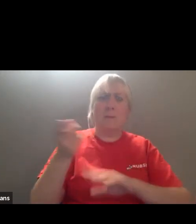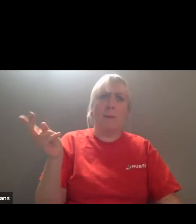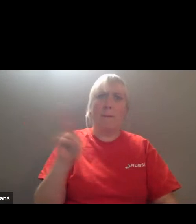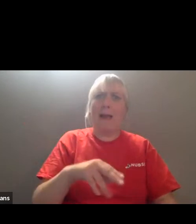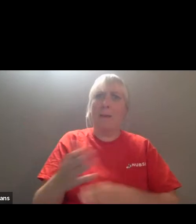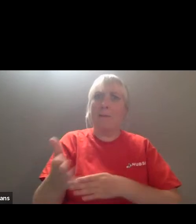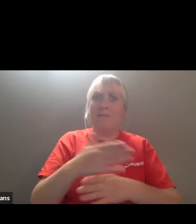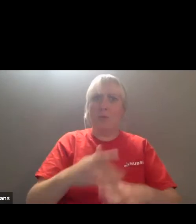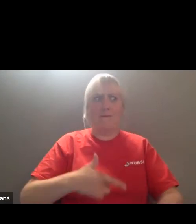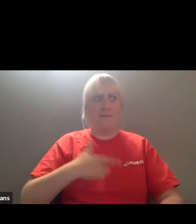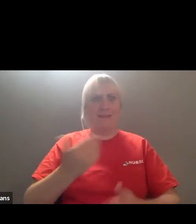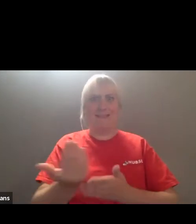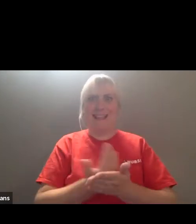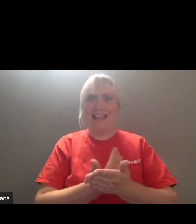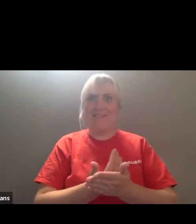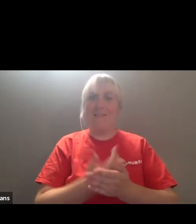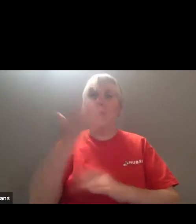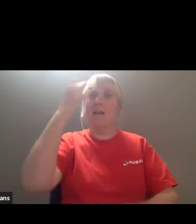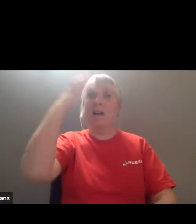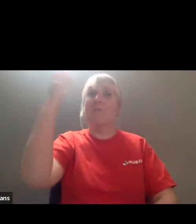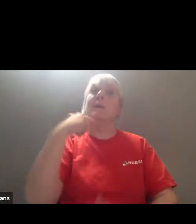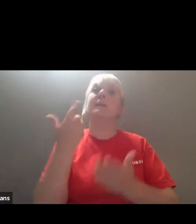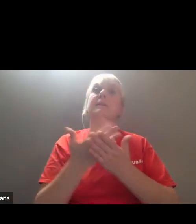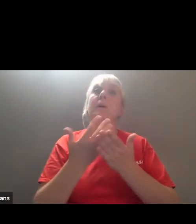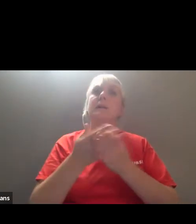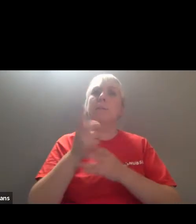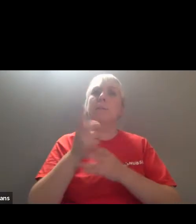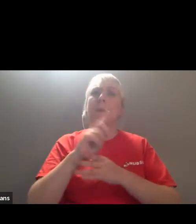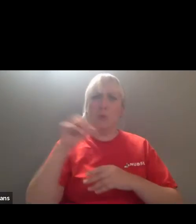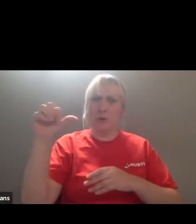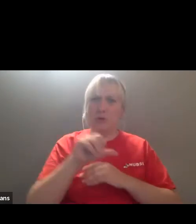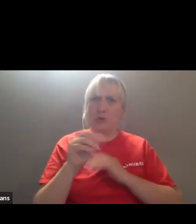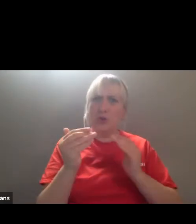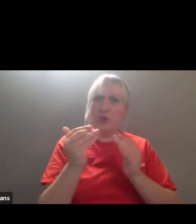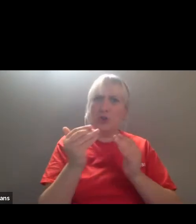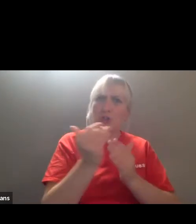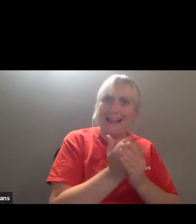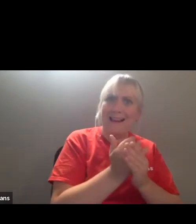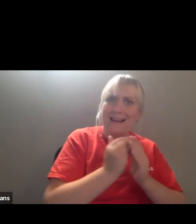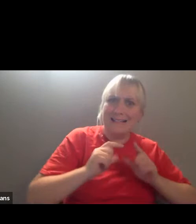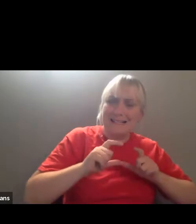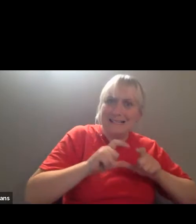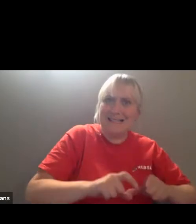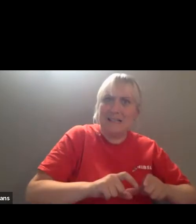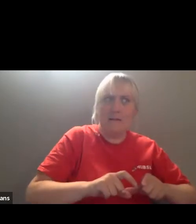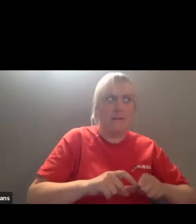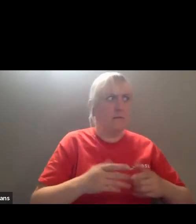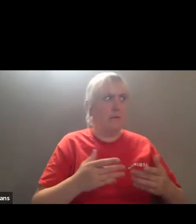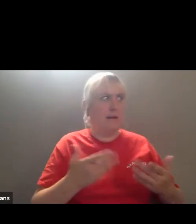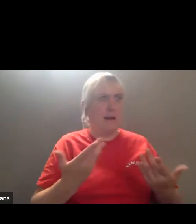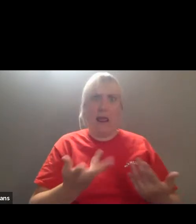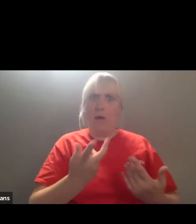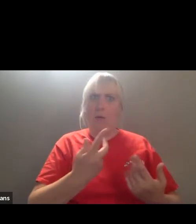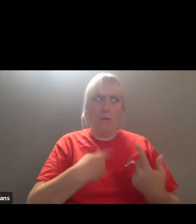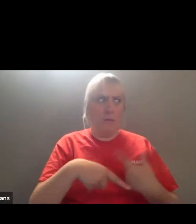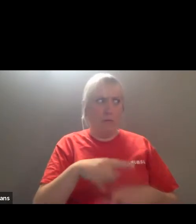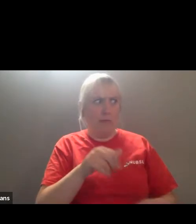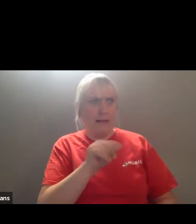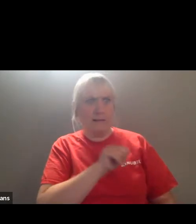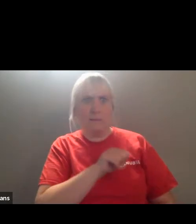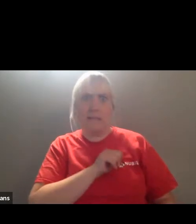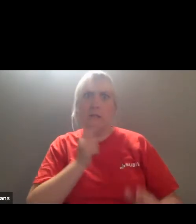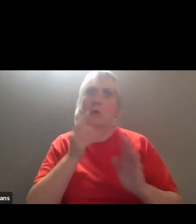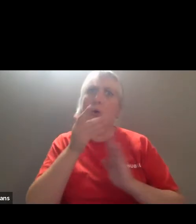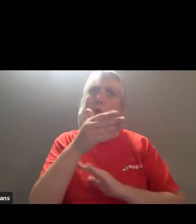is demanding that people who've been told to shield for all this time have suddenly got to turn up their job centre and